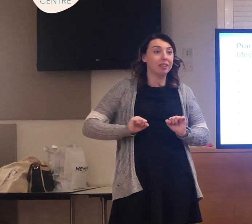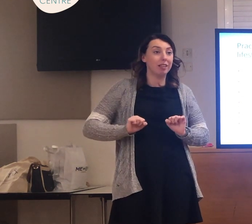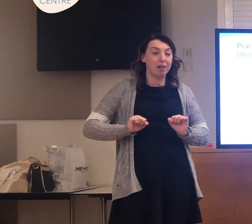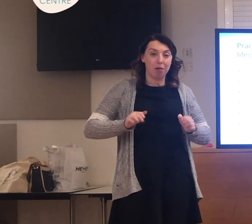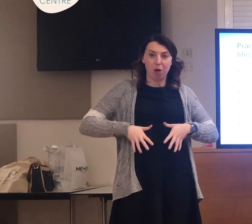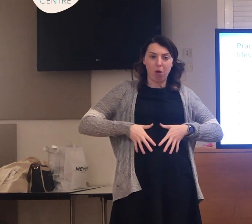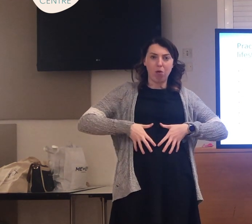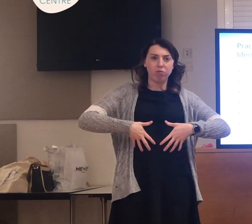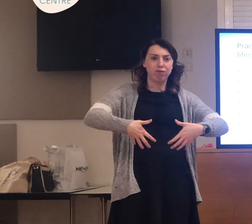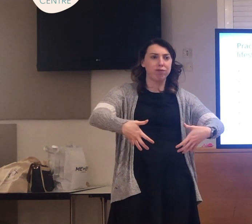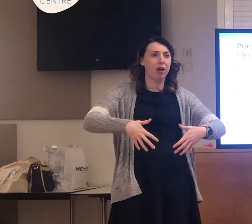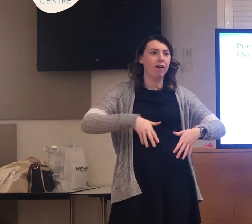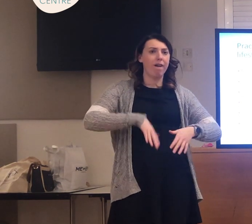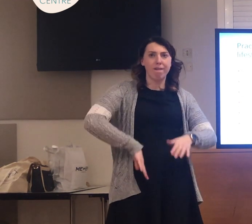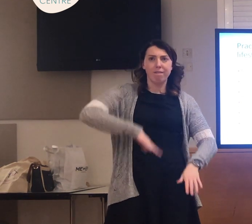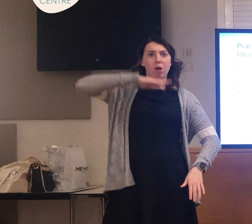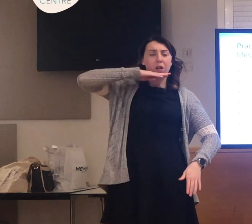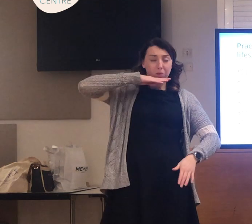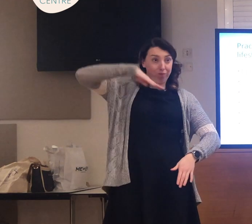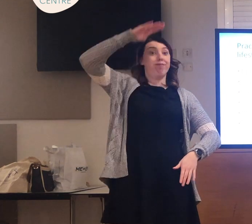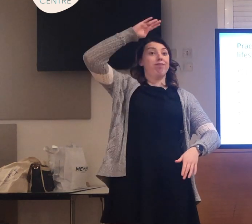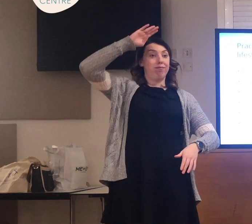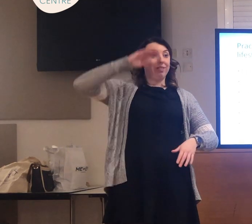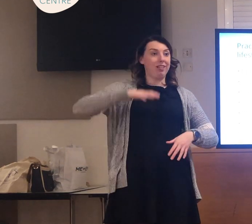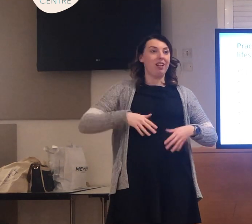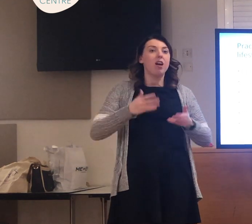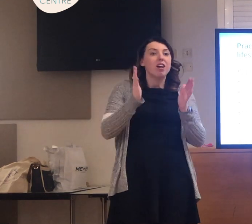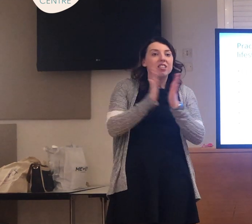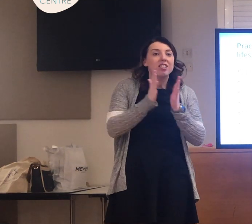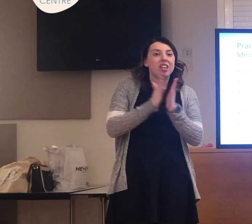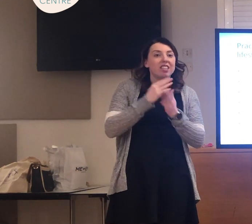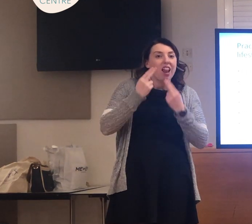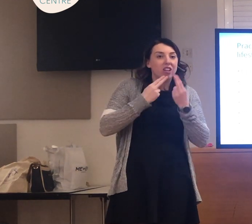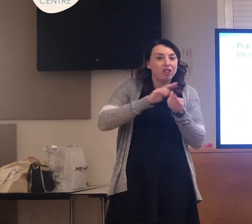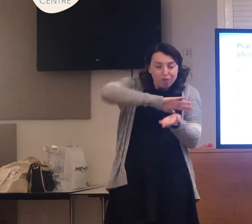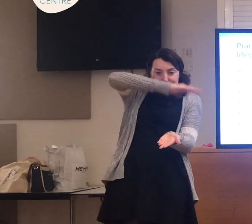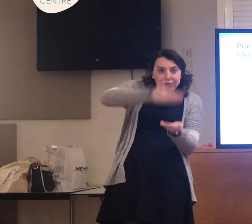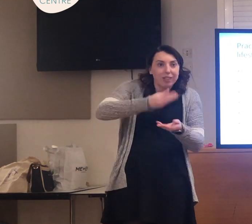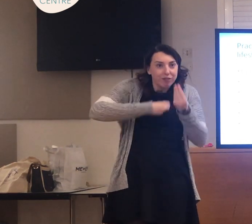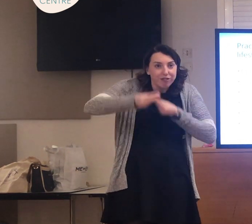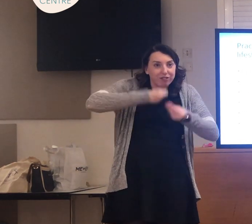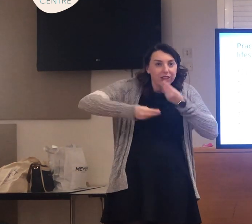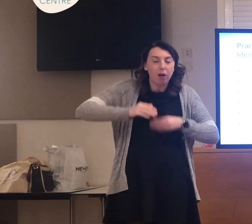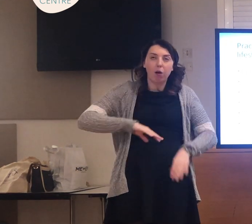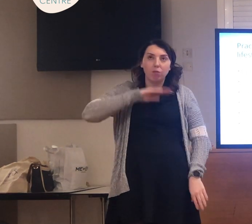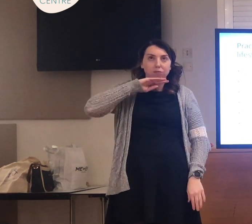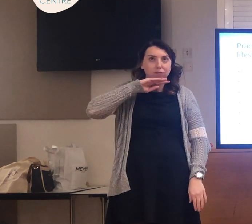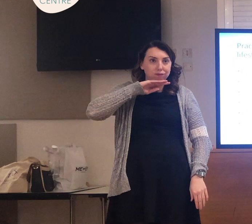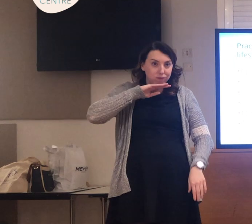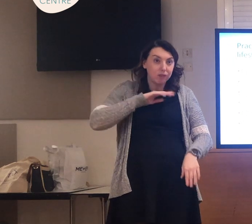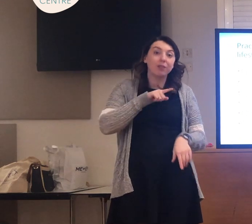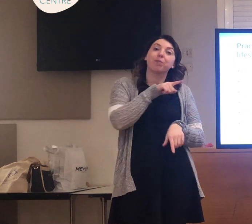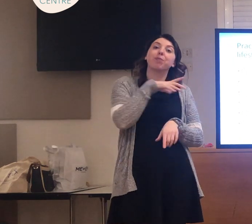eat until you're stuffed. Like Sunday lunch every day. What I want you to